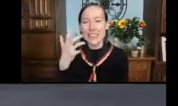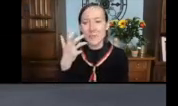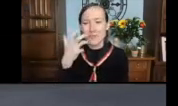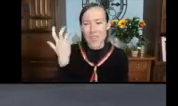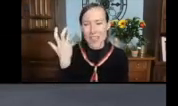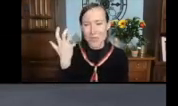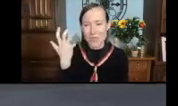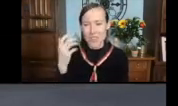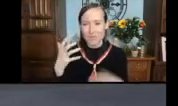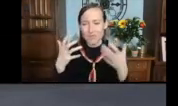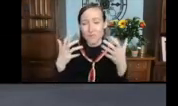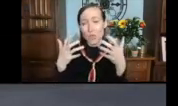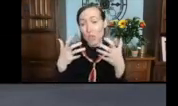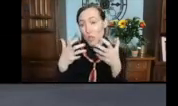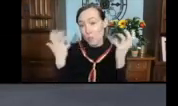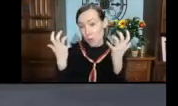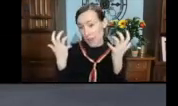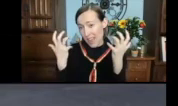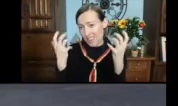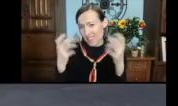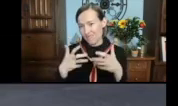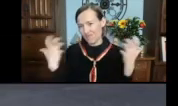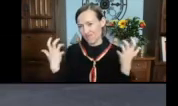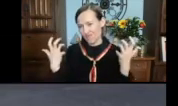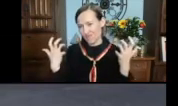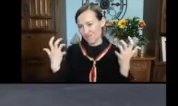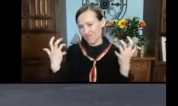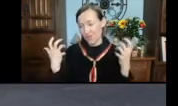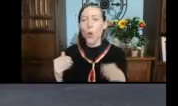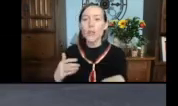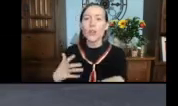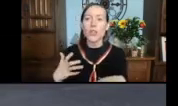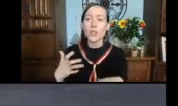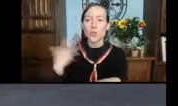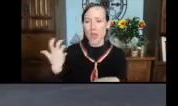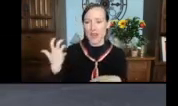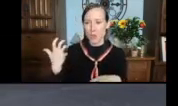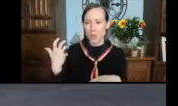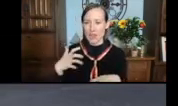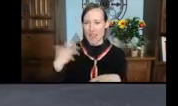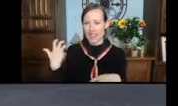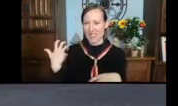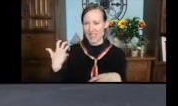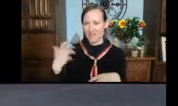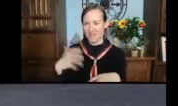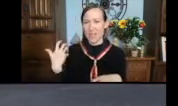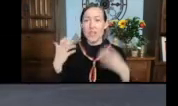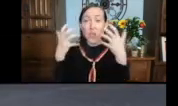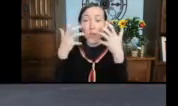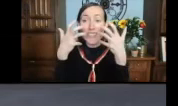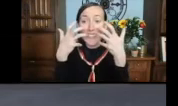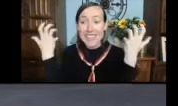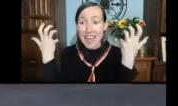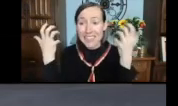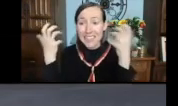And angry. You can use both hands or you could use one hand. So